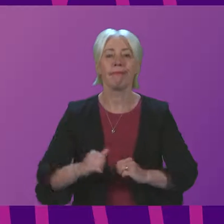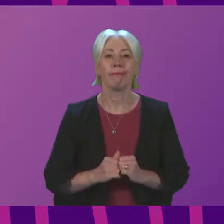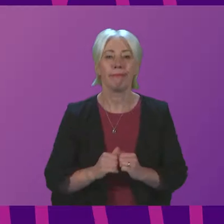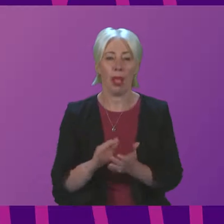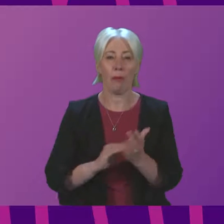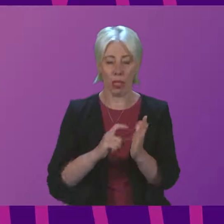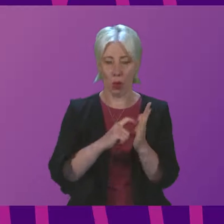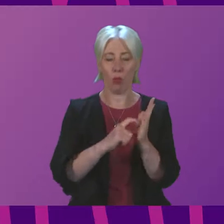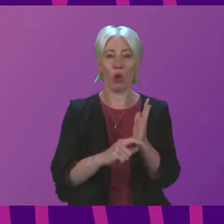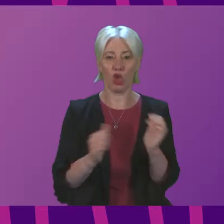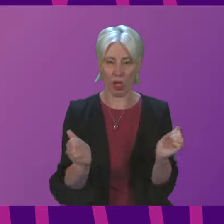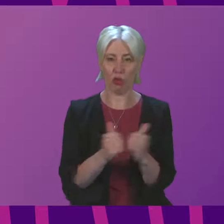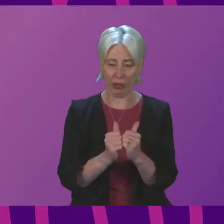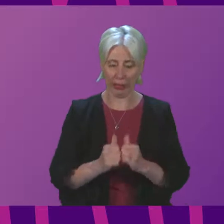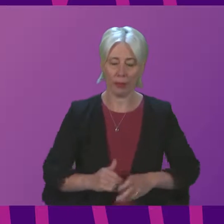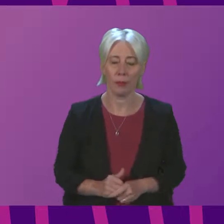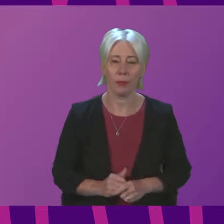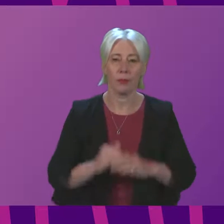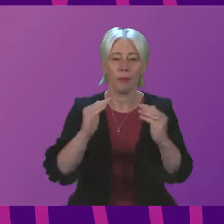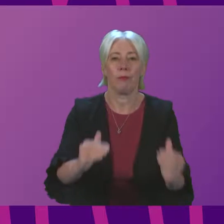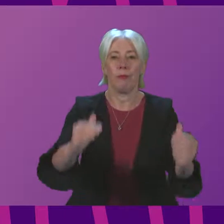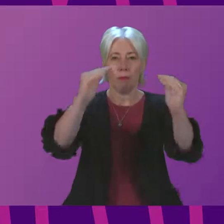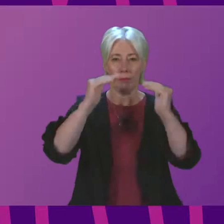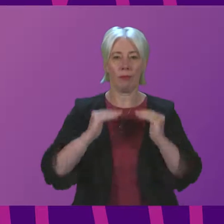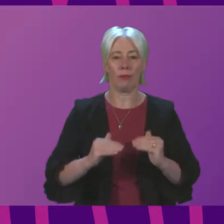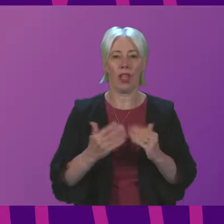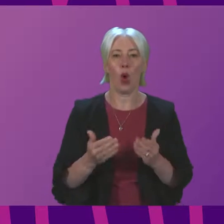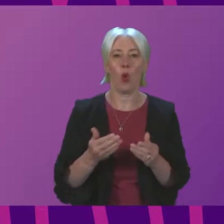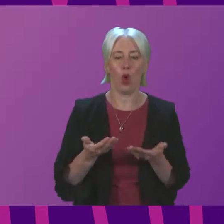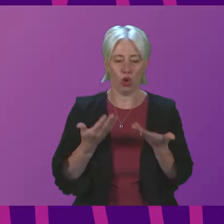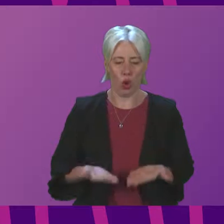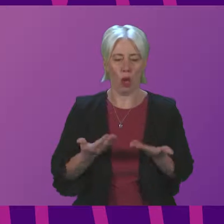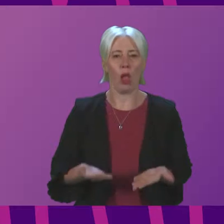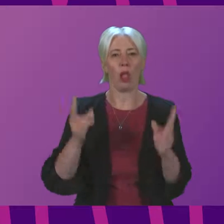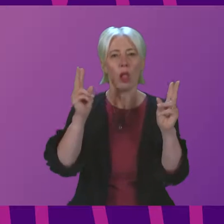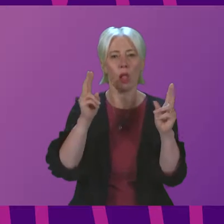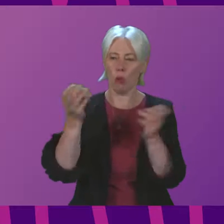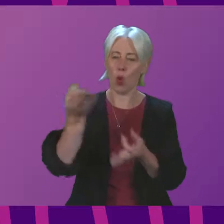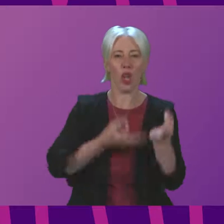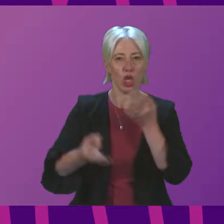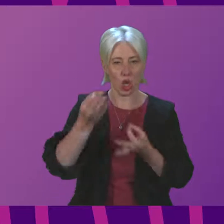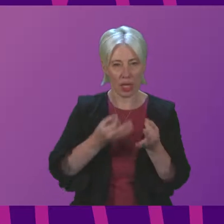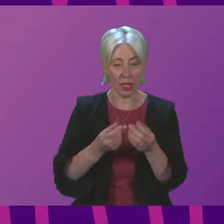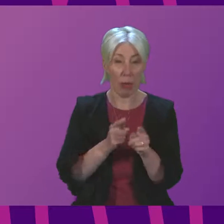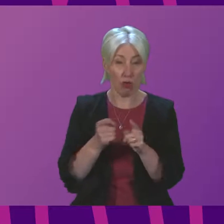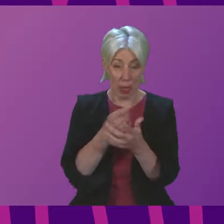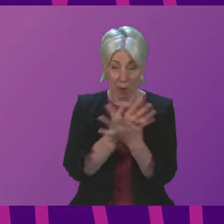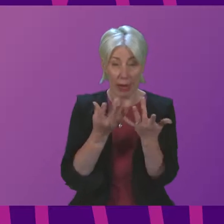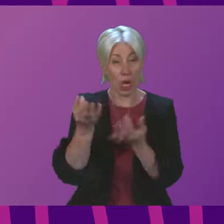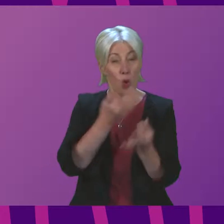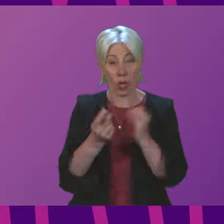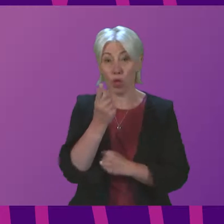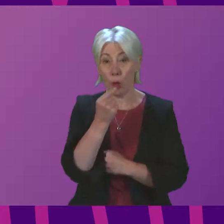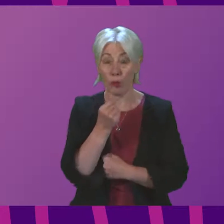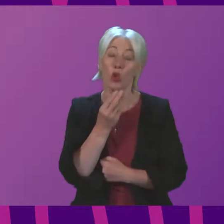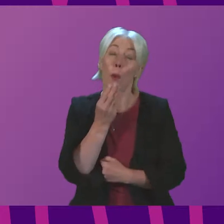motion is therefore agreed. The next item of business is topical questions. In order to get in as many people as possible, I would be grateful